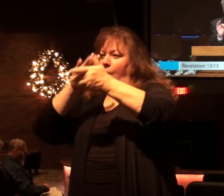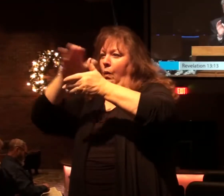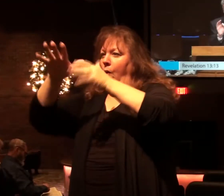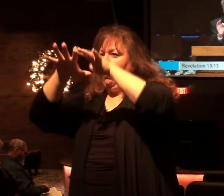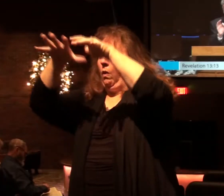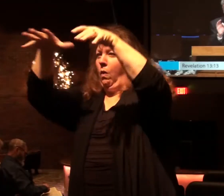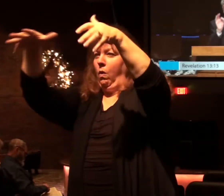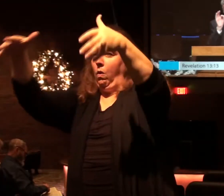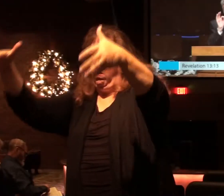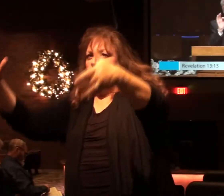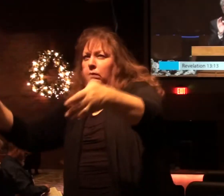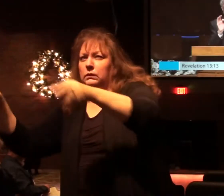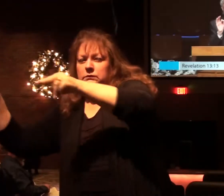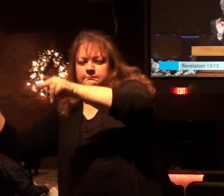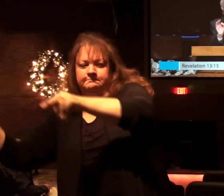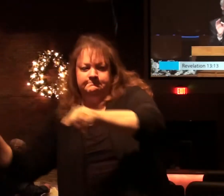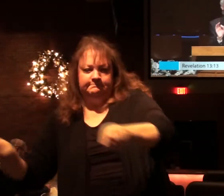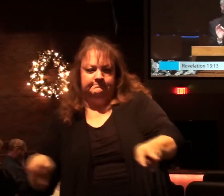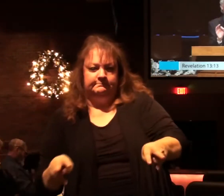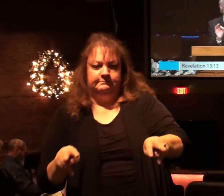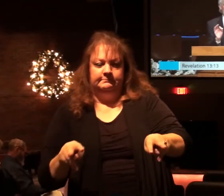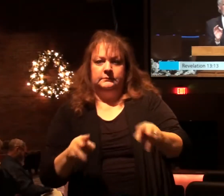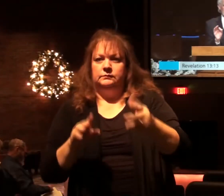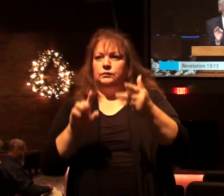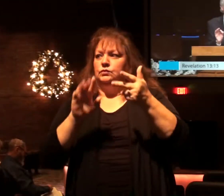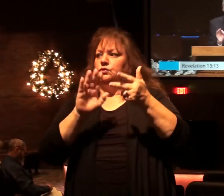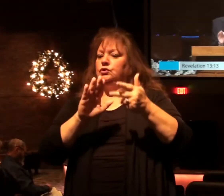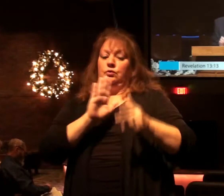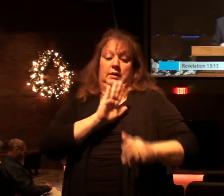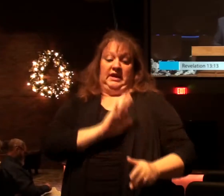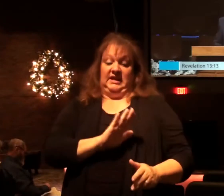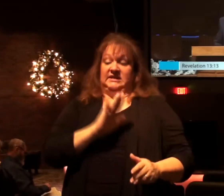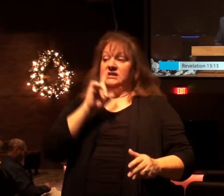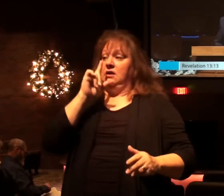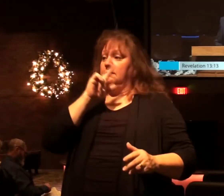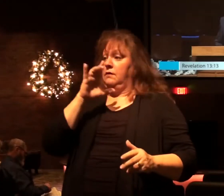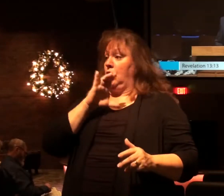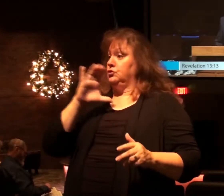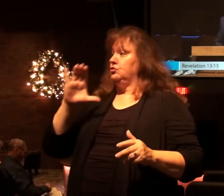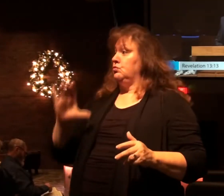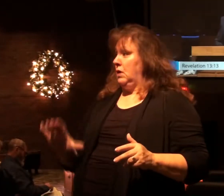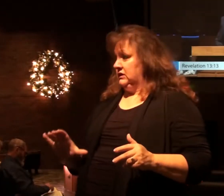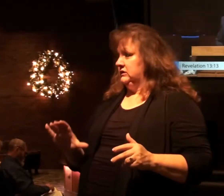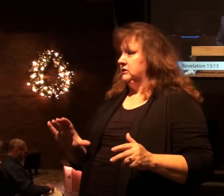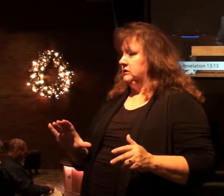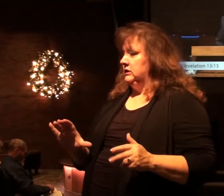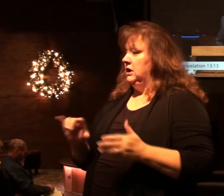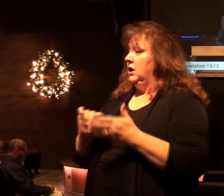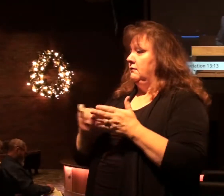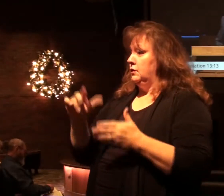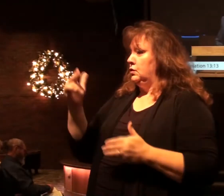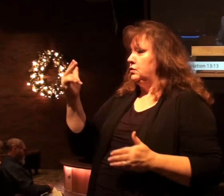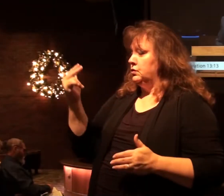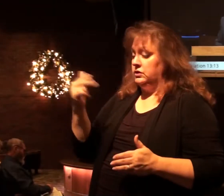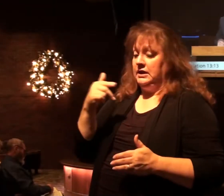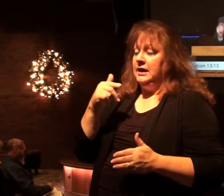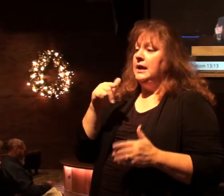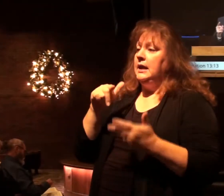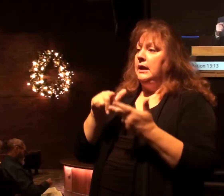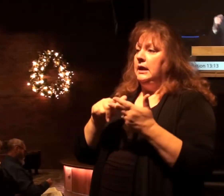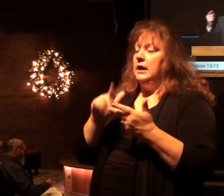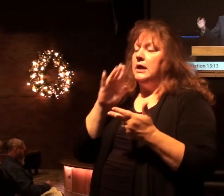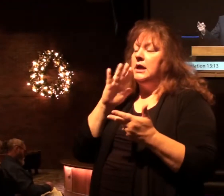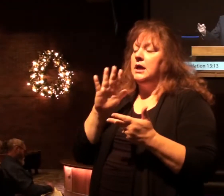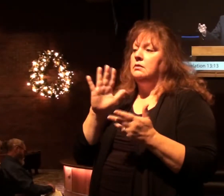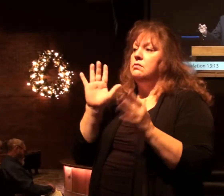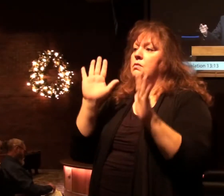world to the devil's false Christ. And you see what he does in verse 13. He performs